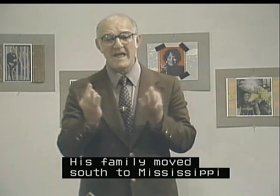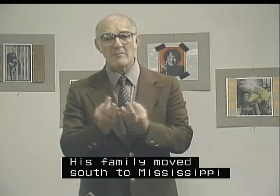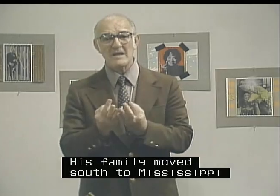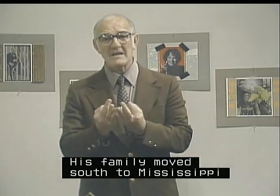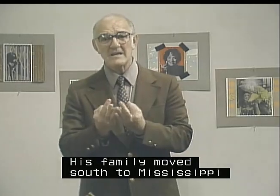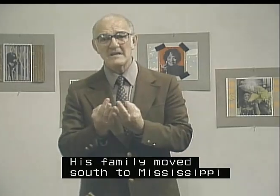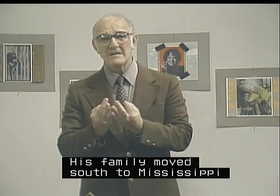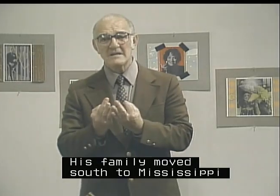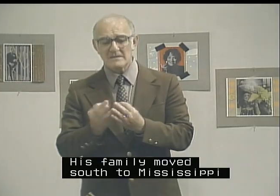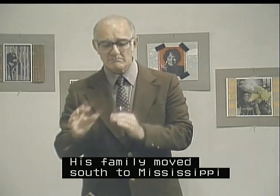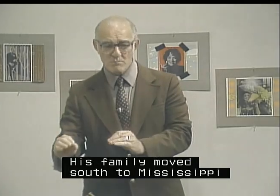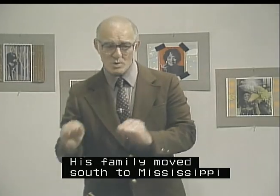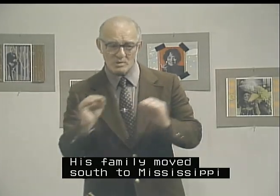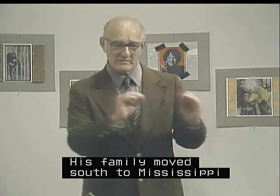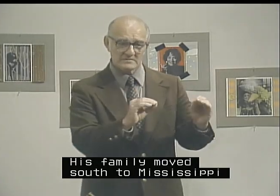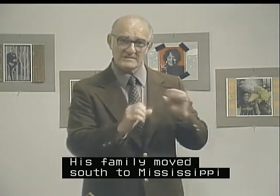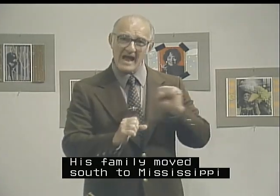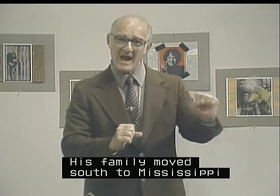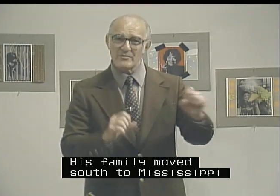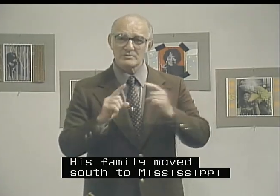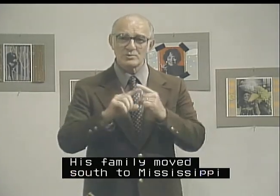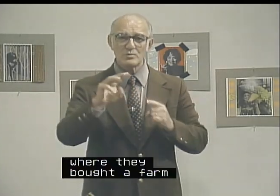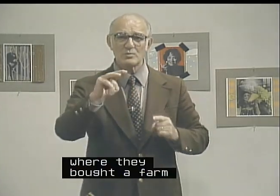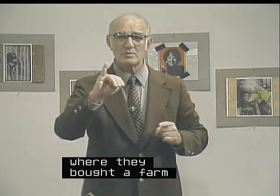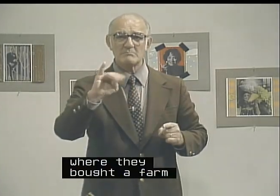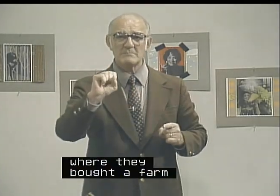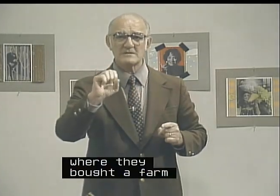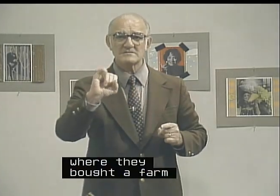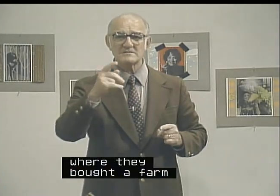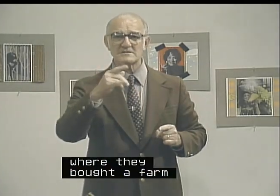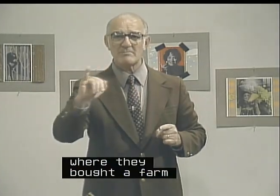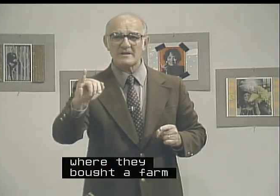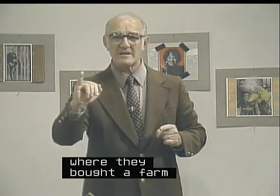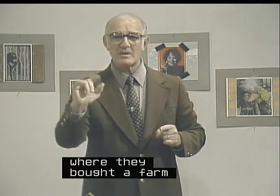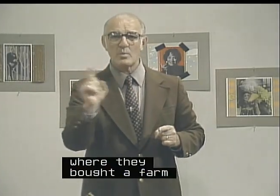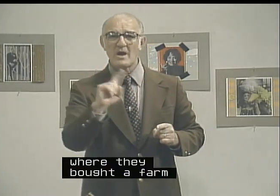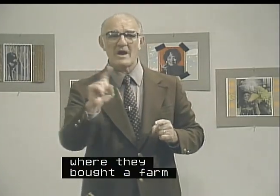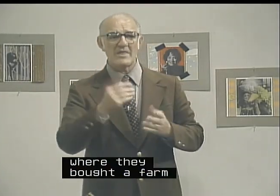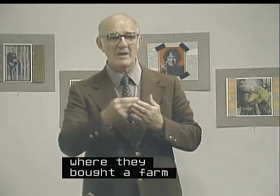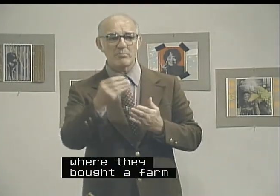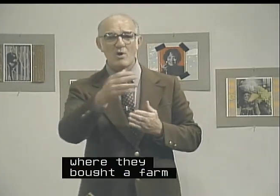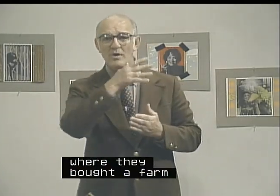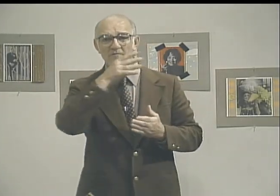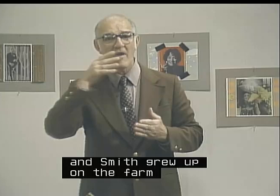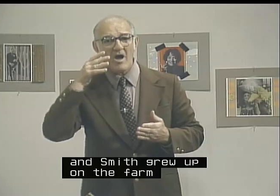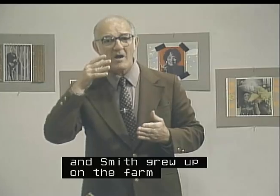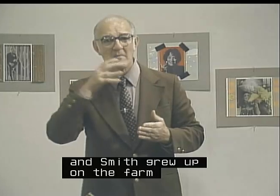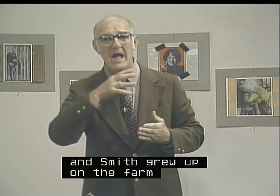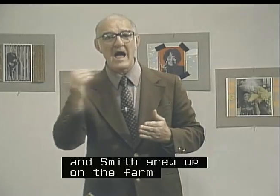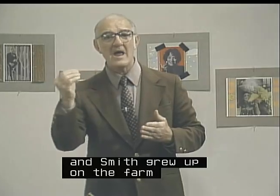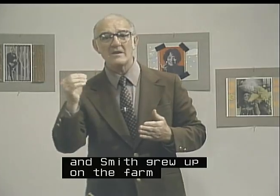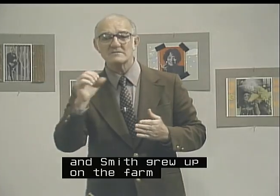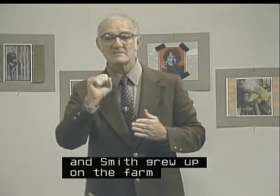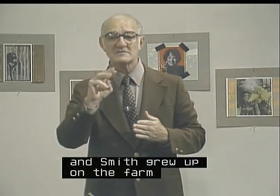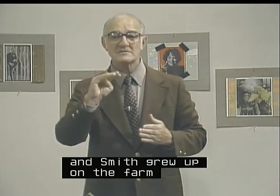family moved south to Mississippi, where they bought a farm, and